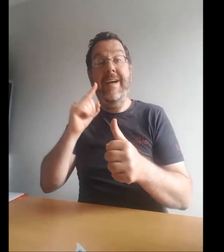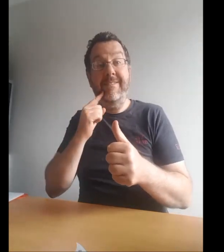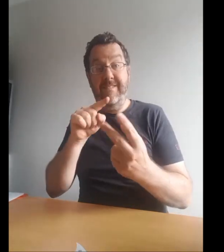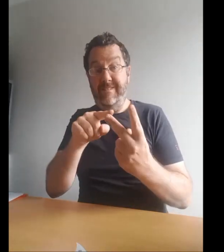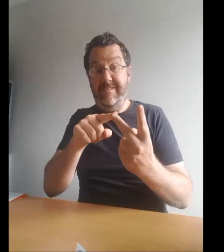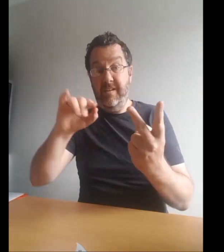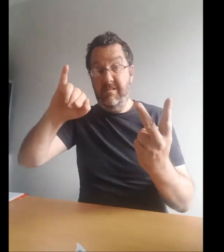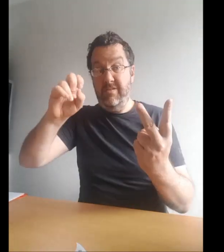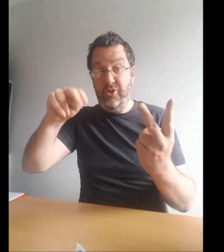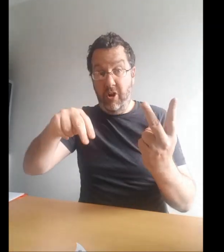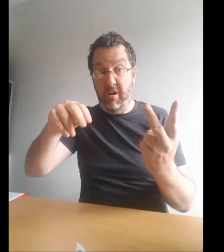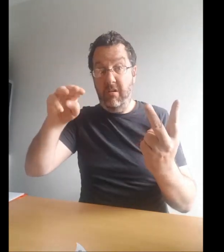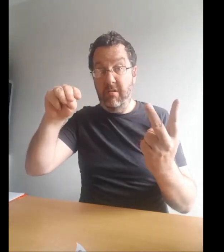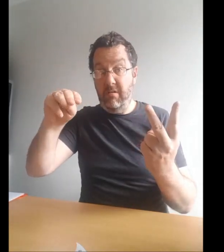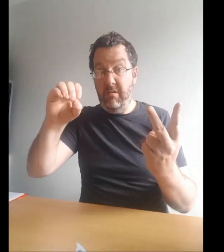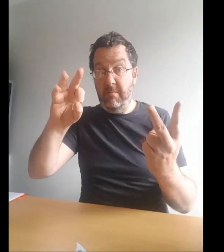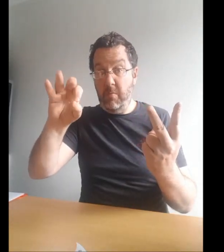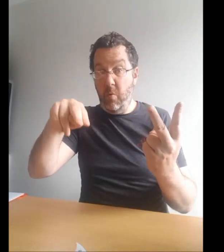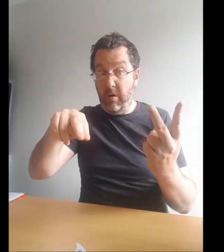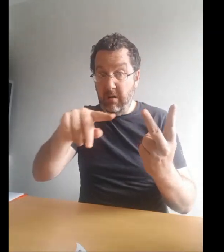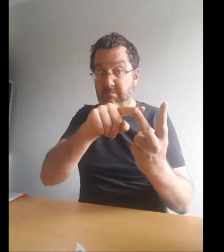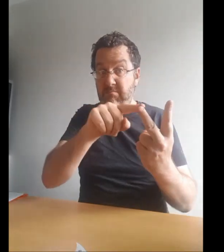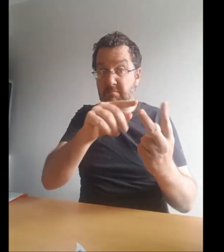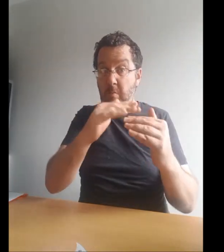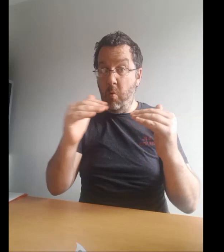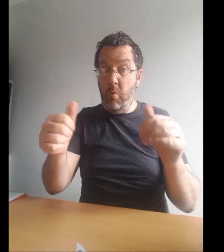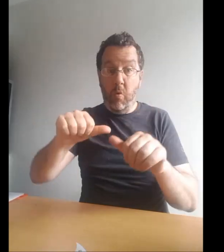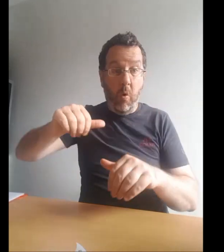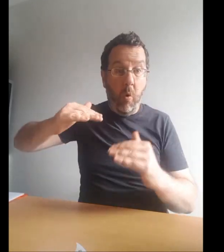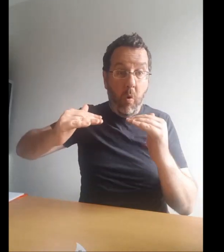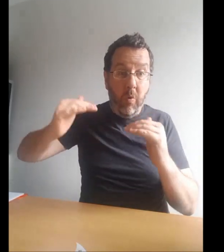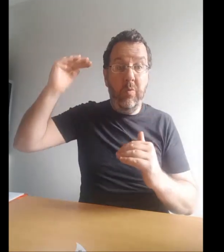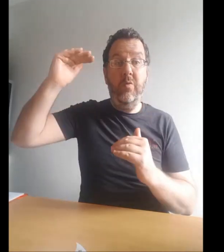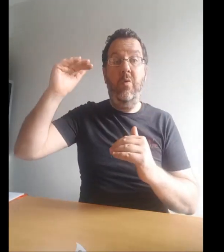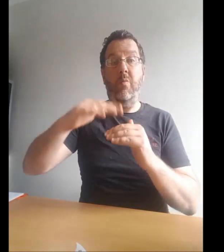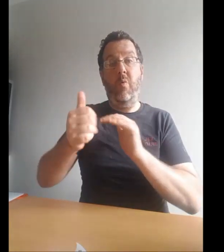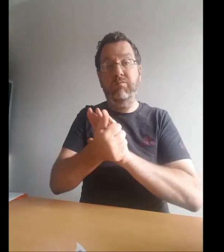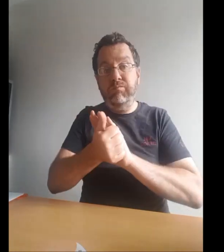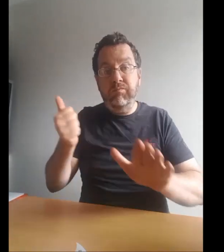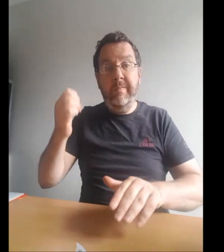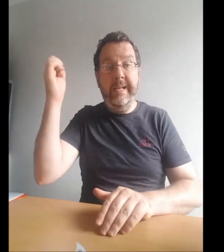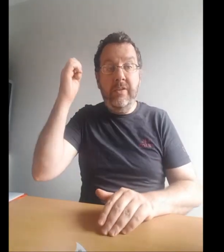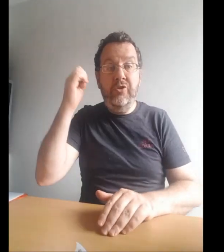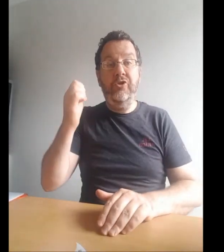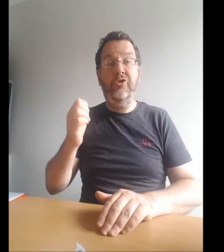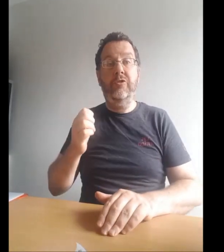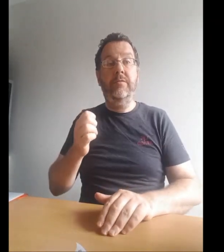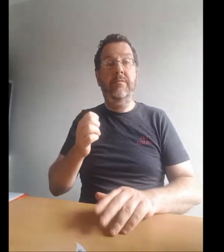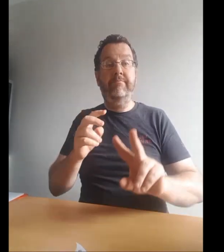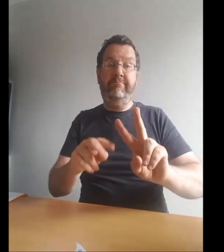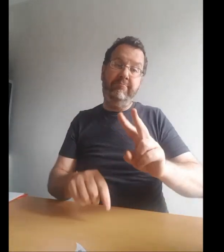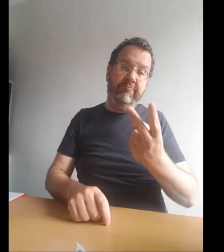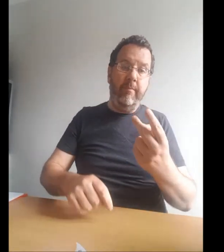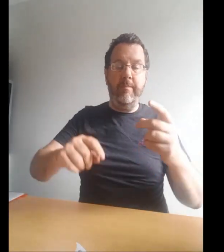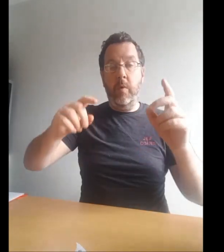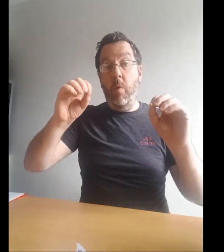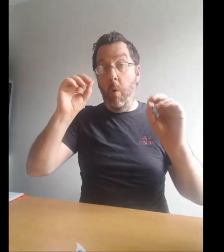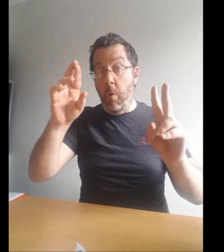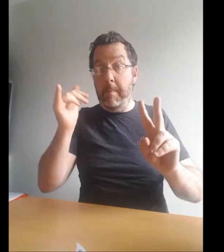John Morgan may have been an older, more skilled in English friend of his who was also